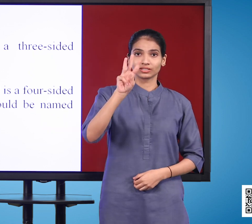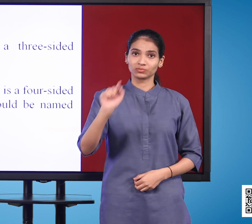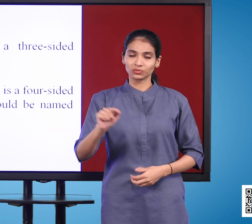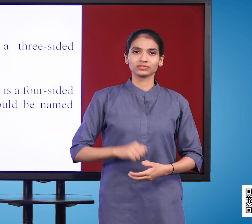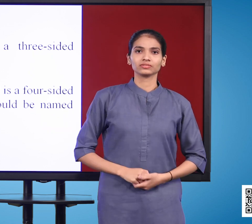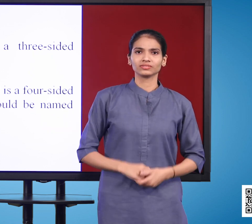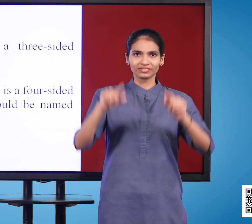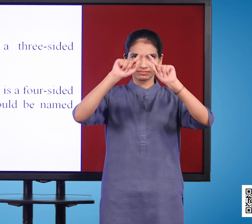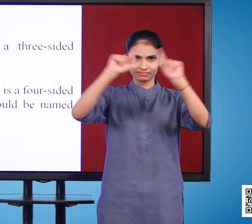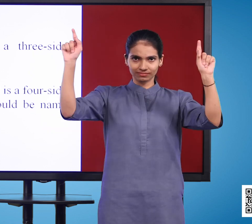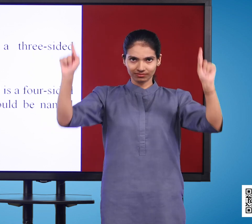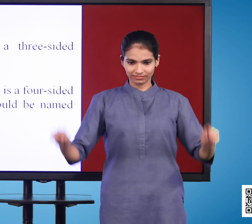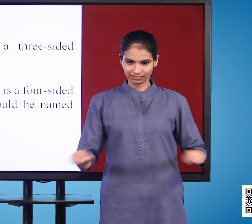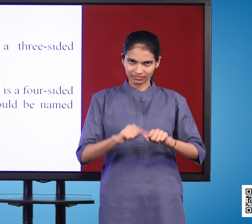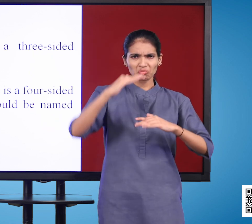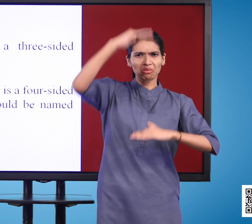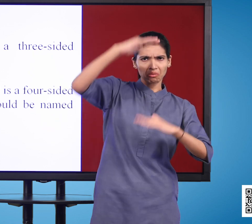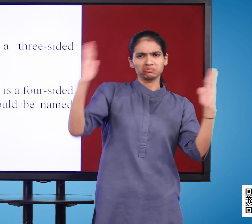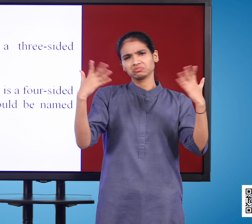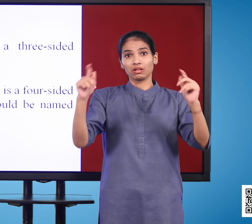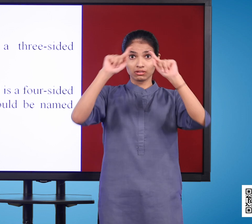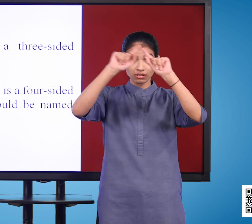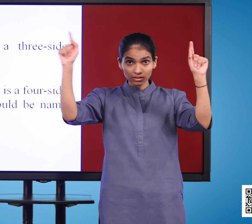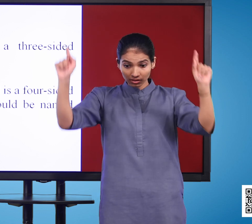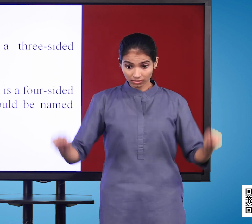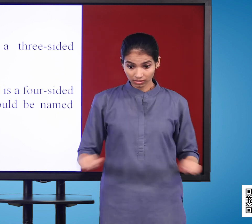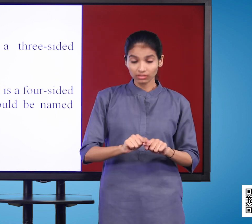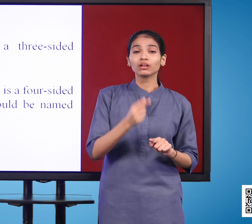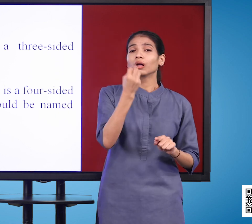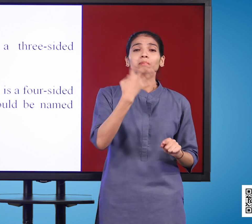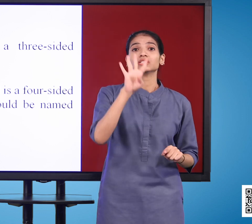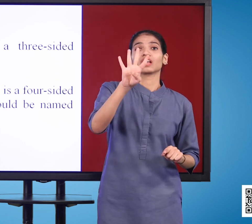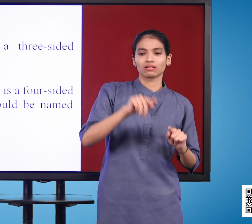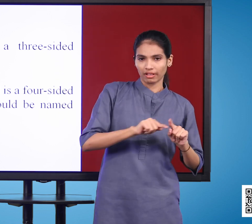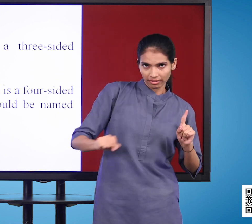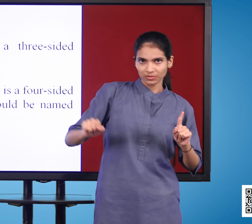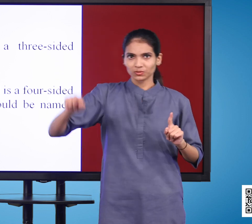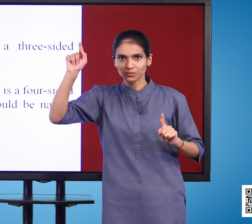13. A quadrilateral is a 4-sided polygon. It should be named cyclically.